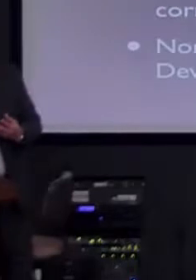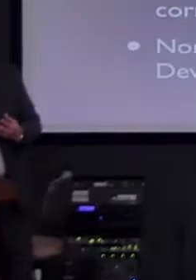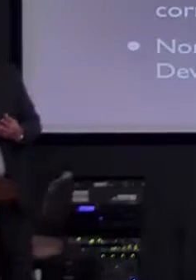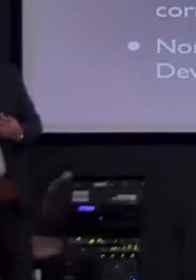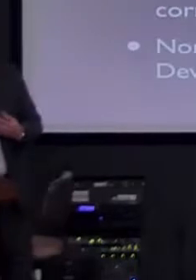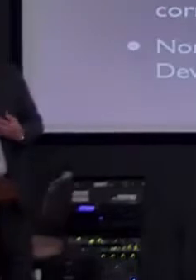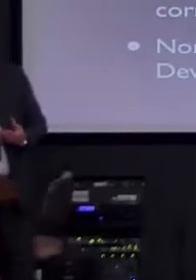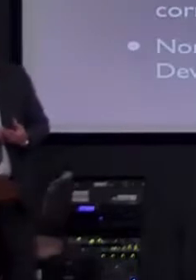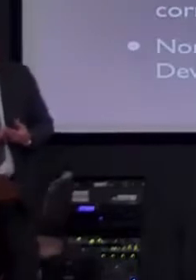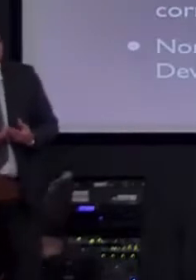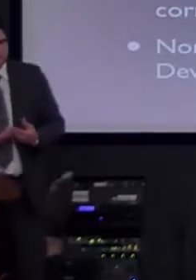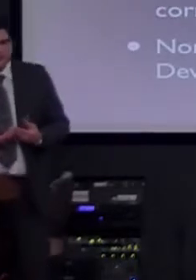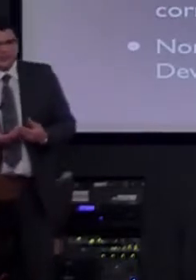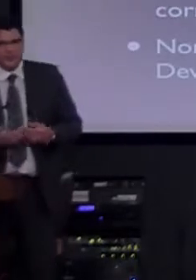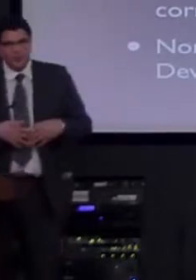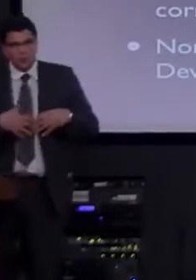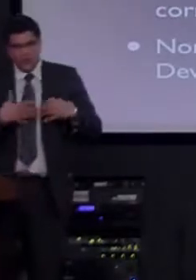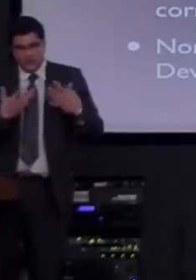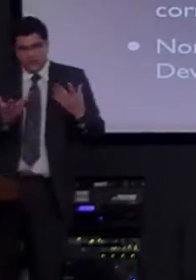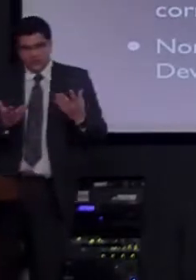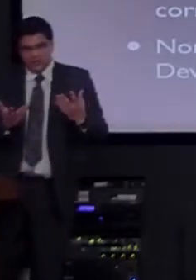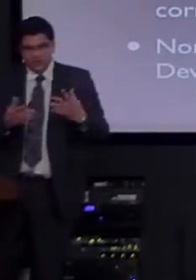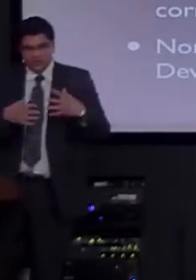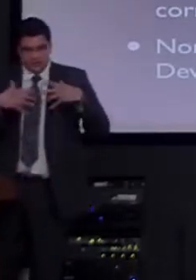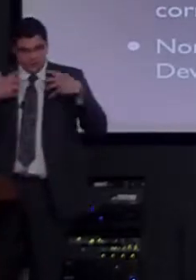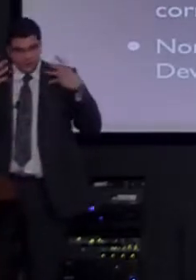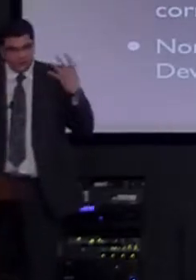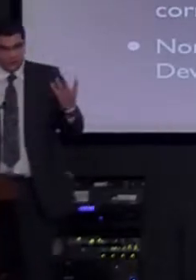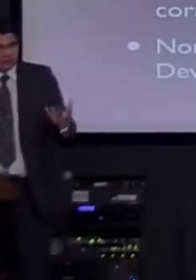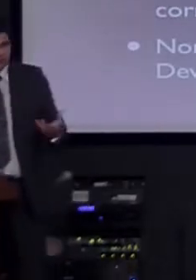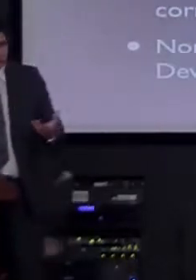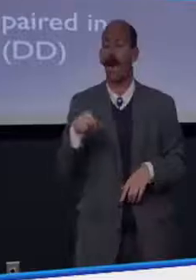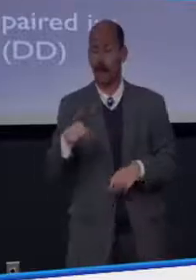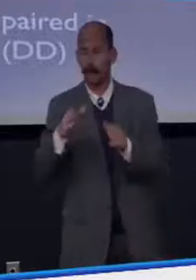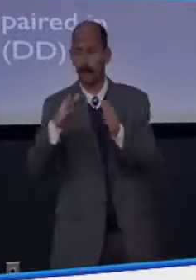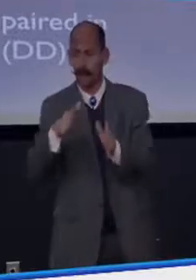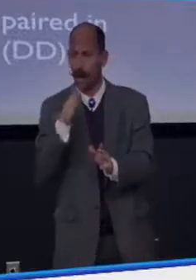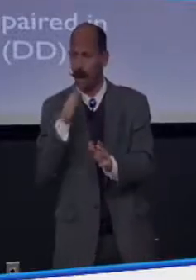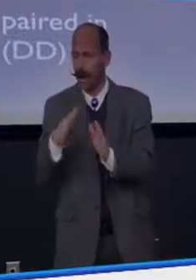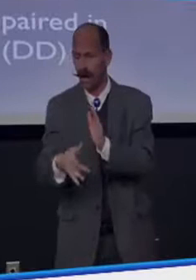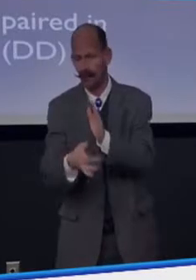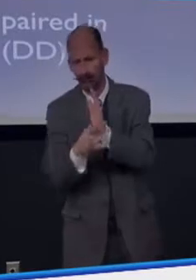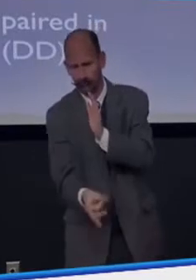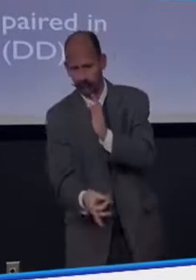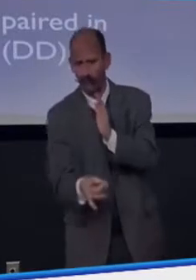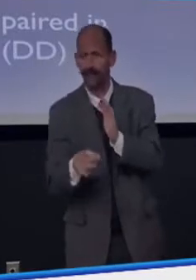is that individual differences in how well non-symbolic numerical magnitudes are